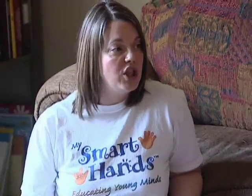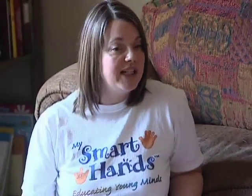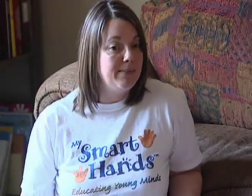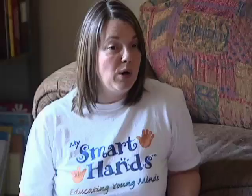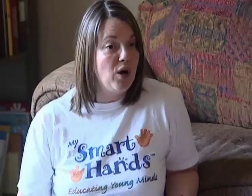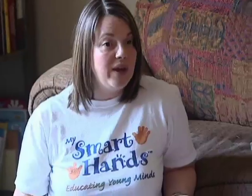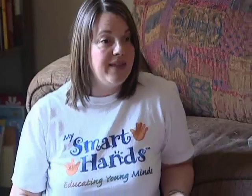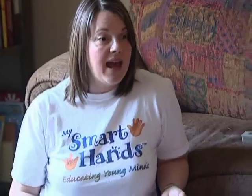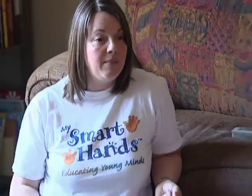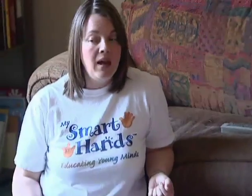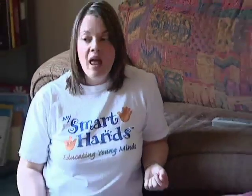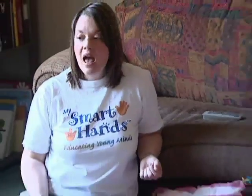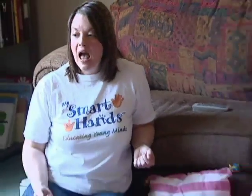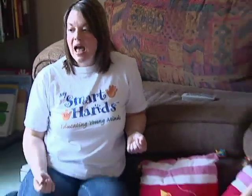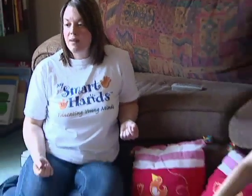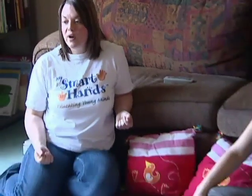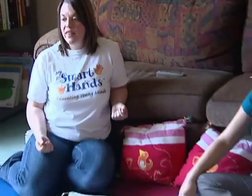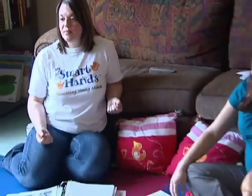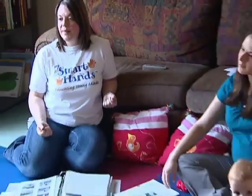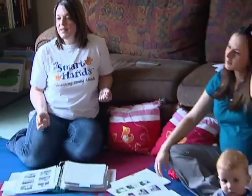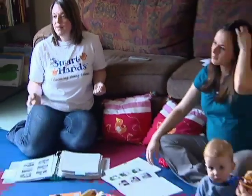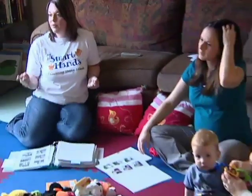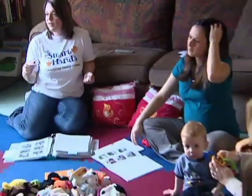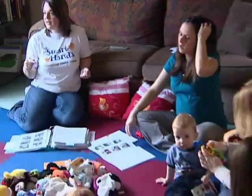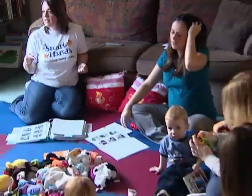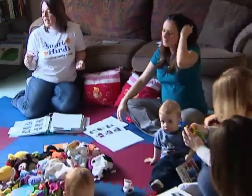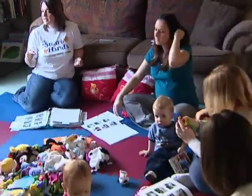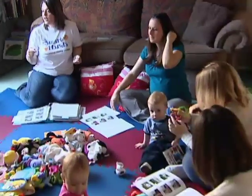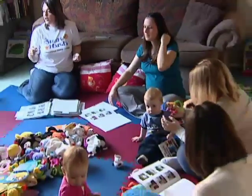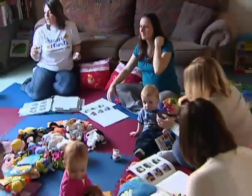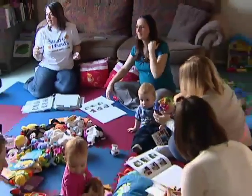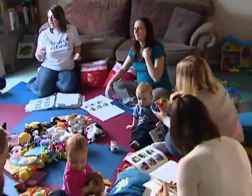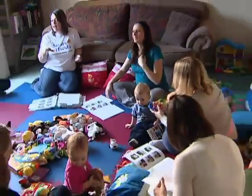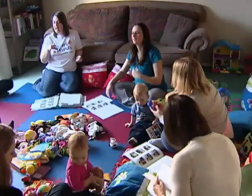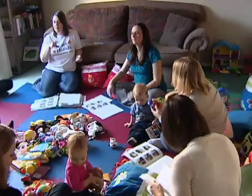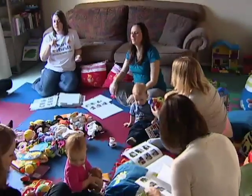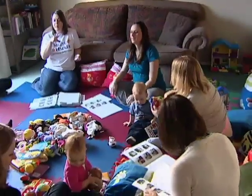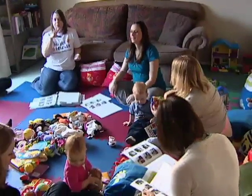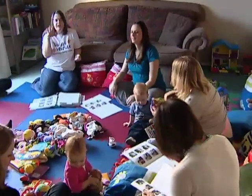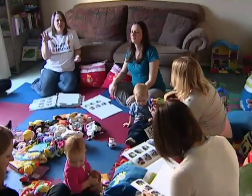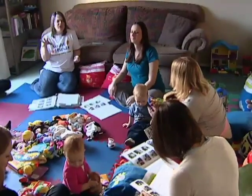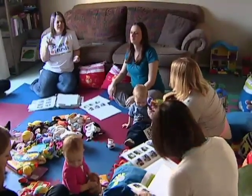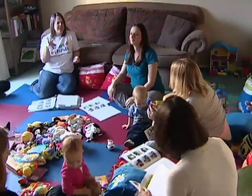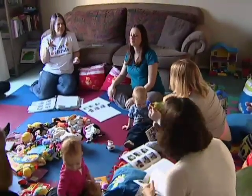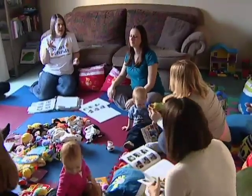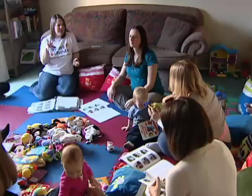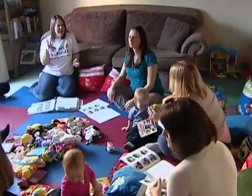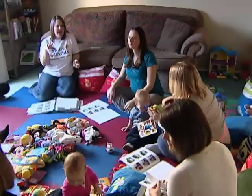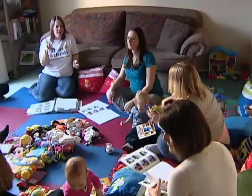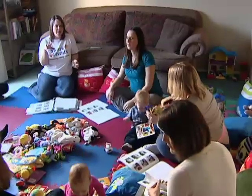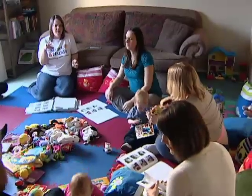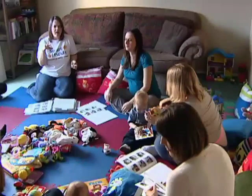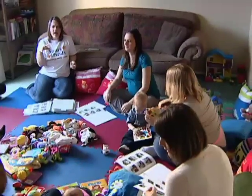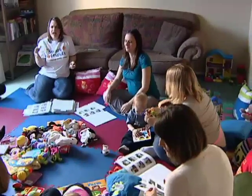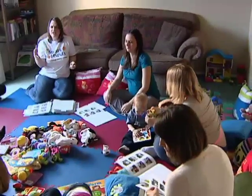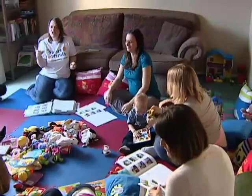consistent in class and at home, the success rate is 100%, and there's no limit as to how many words a child can